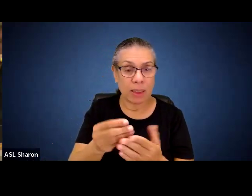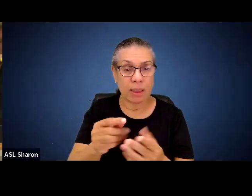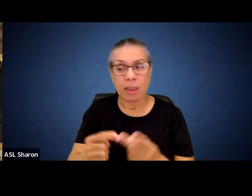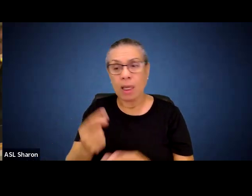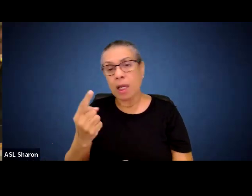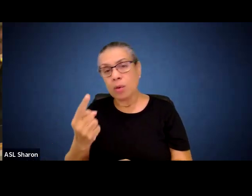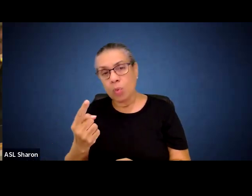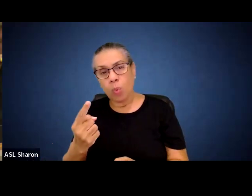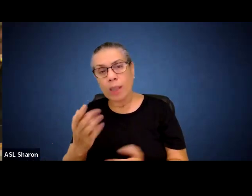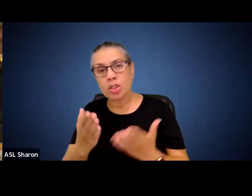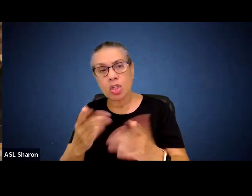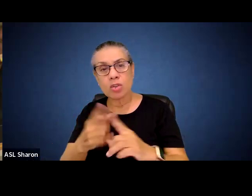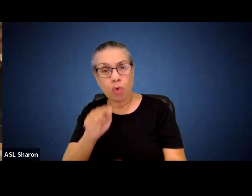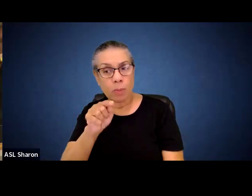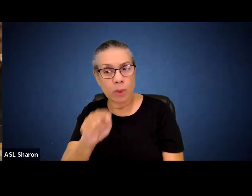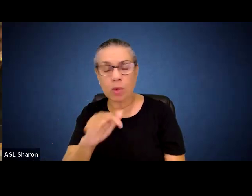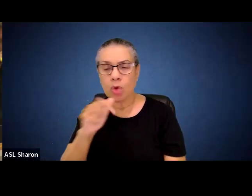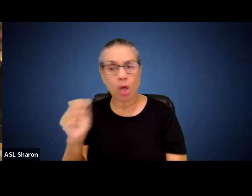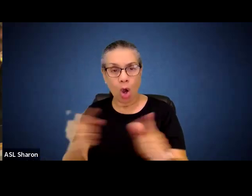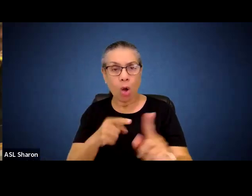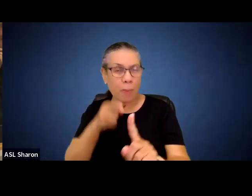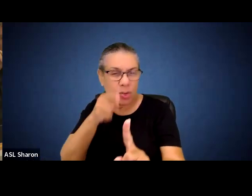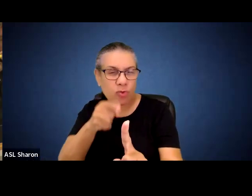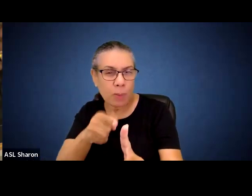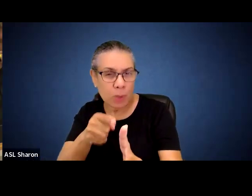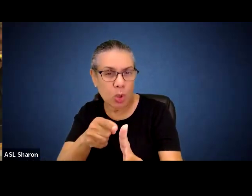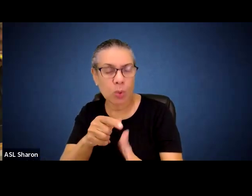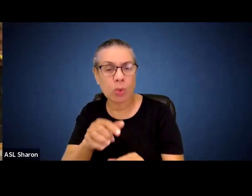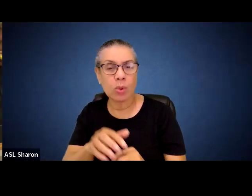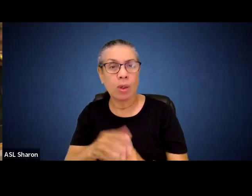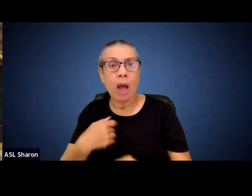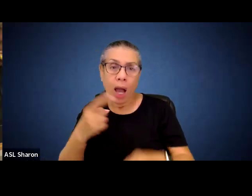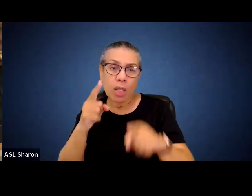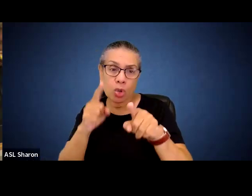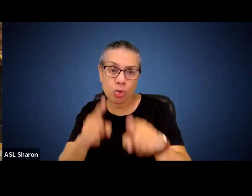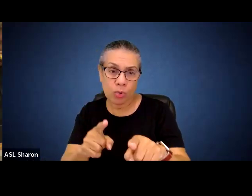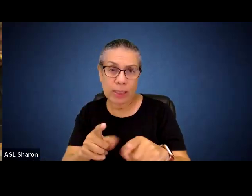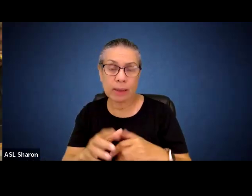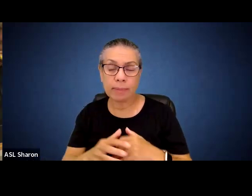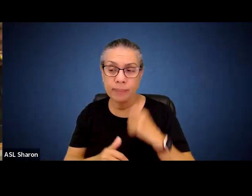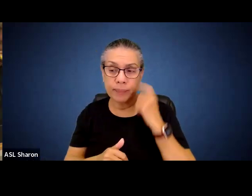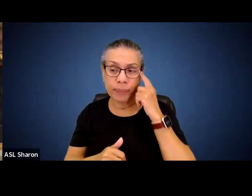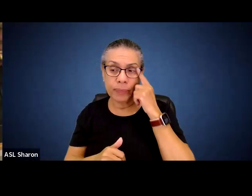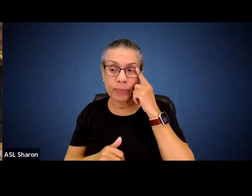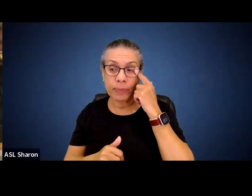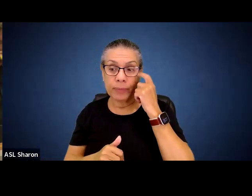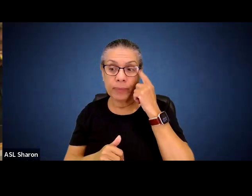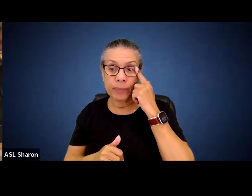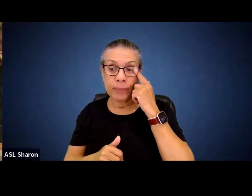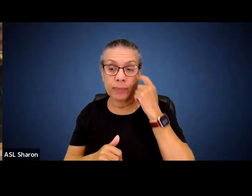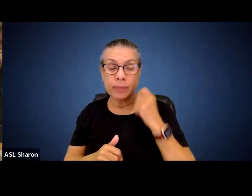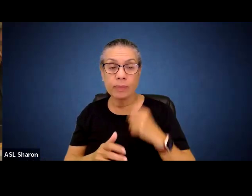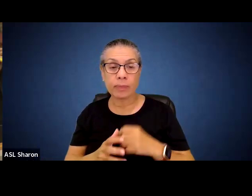you personally, not everybody else, but you. And I do agree that in order to